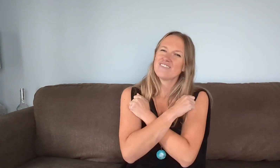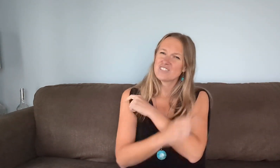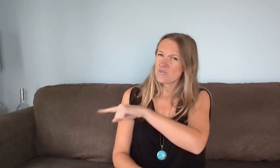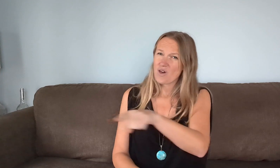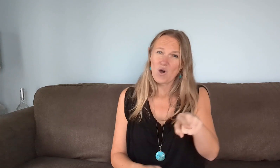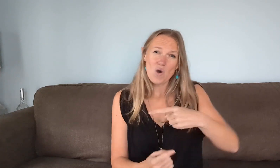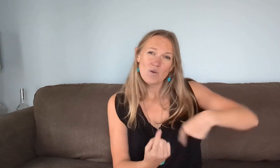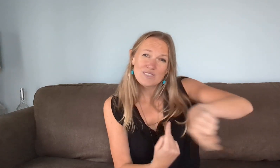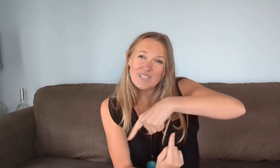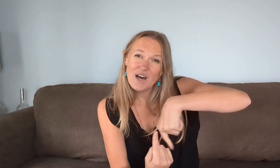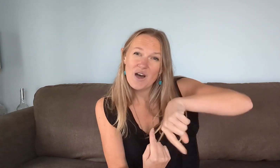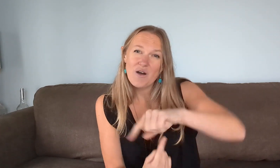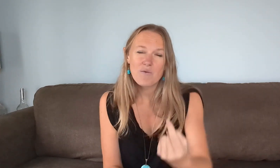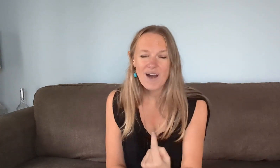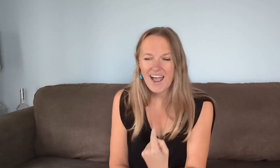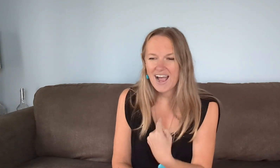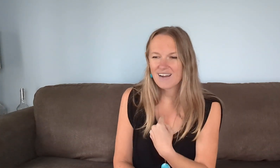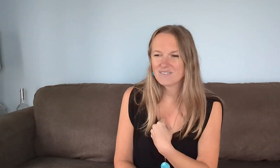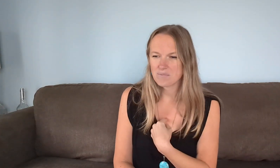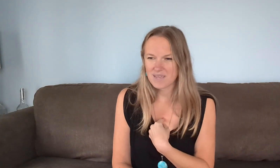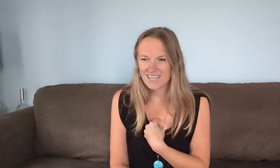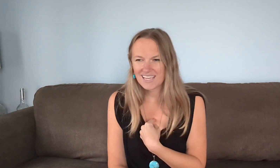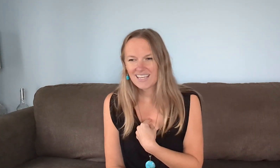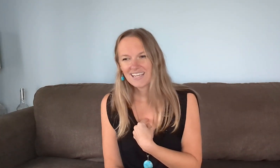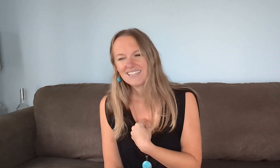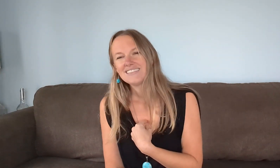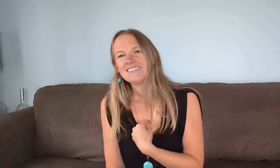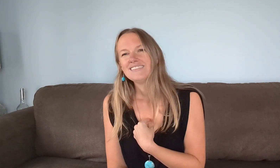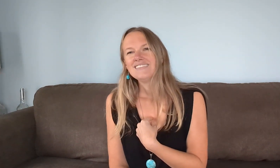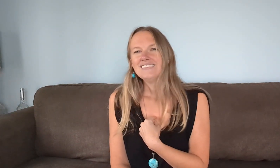to those around me.